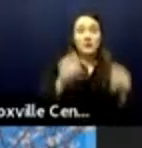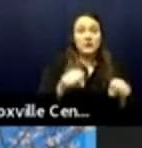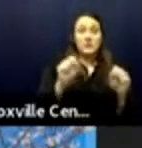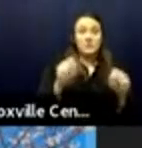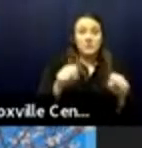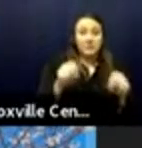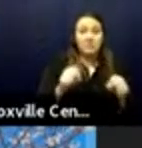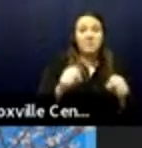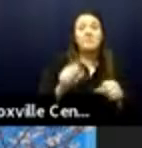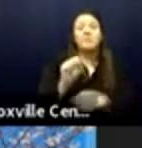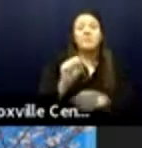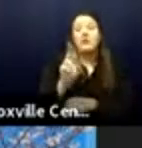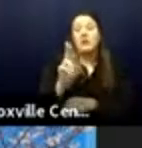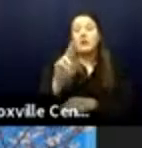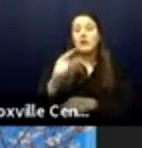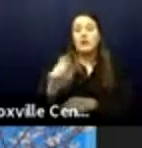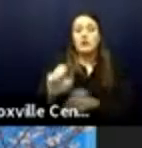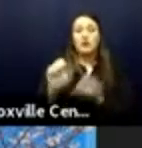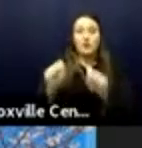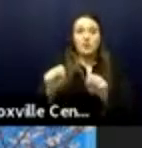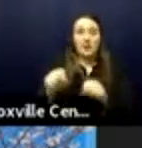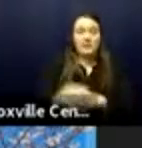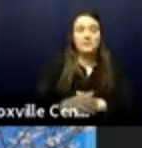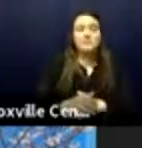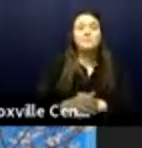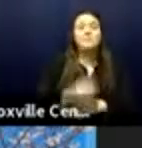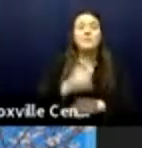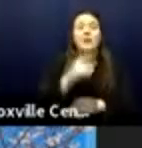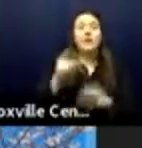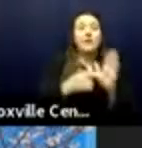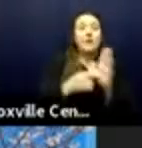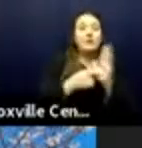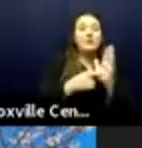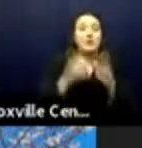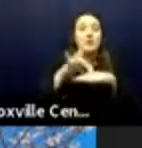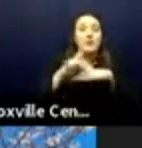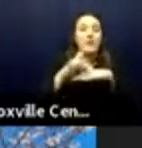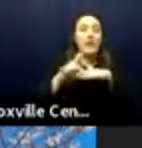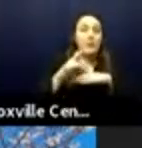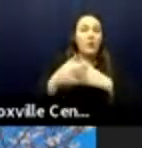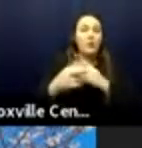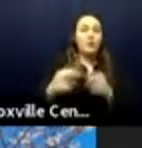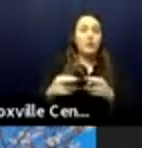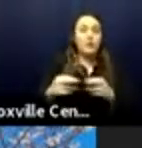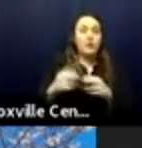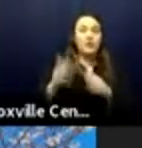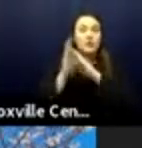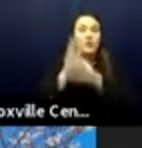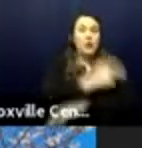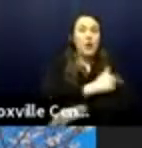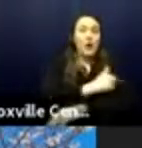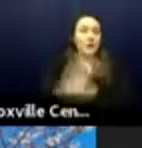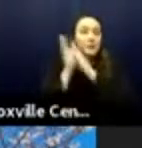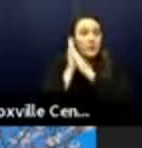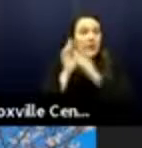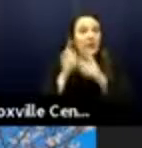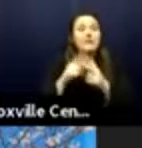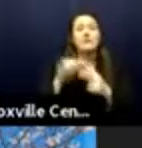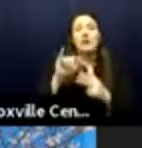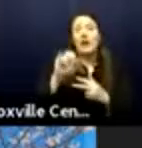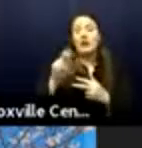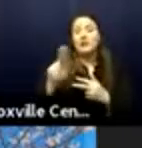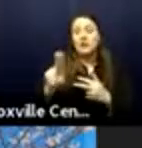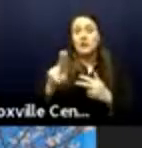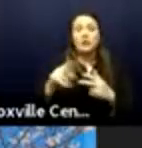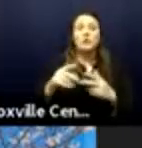capacity. These graphs show the availability of regional hospital beds, ICU beds, and ventilators in our hospitals from